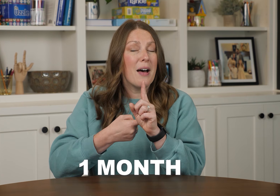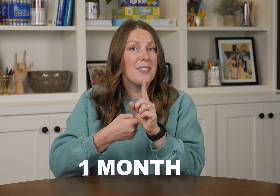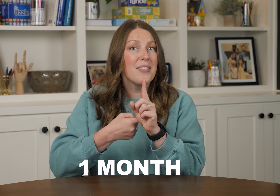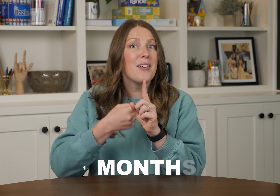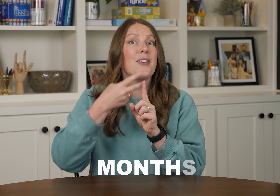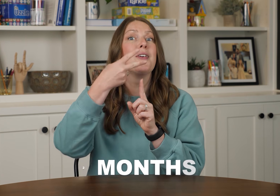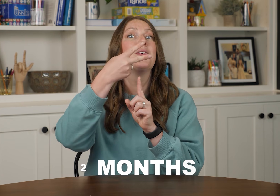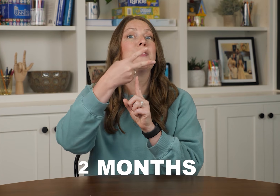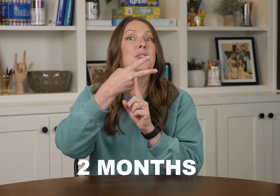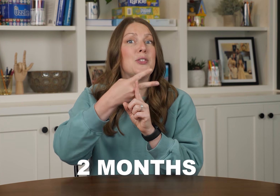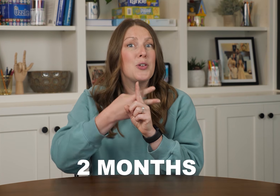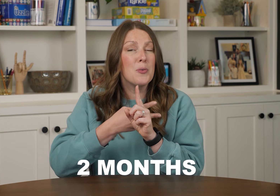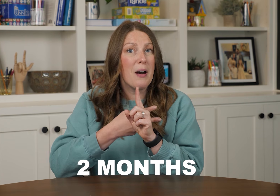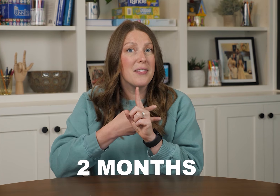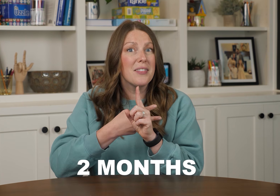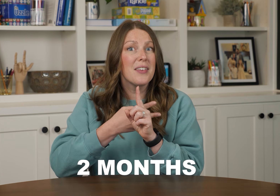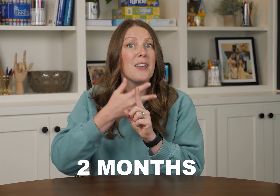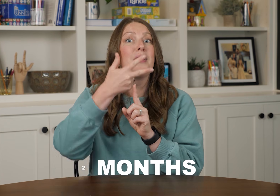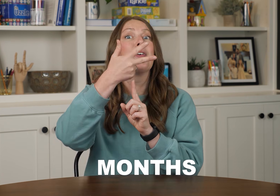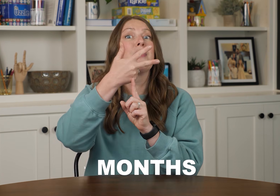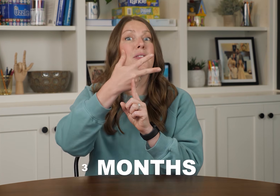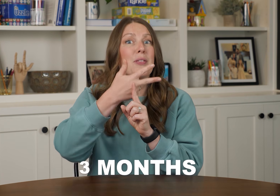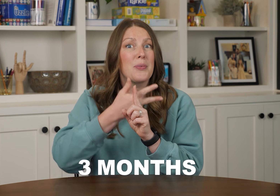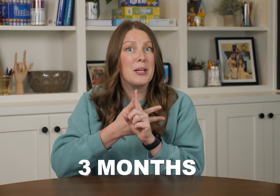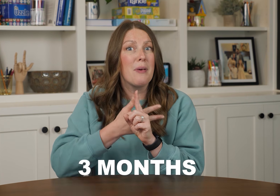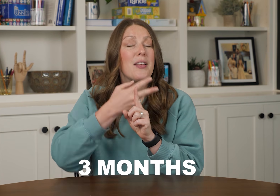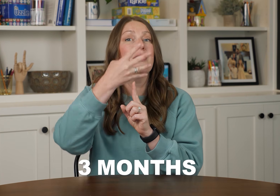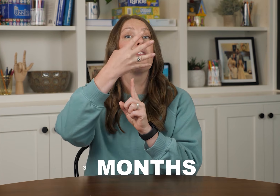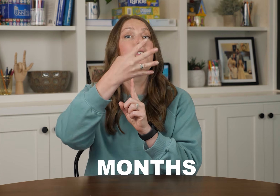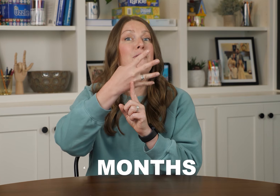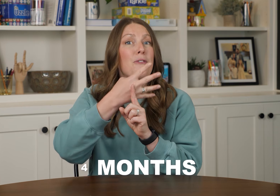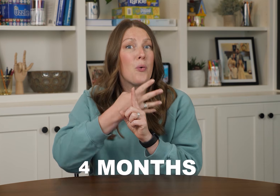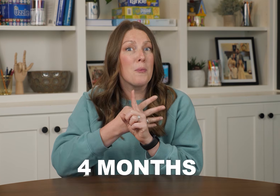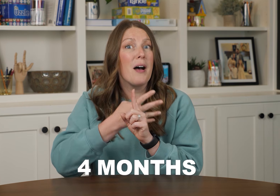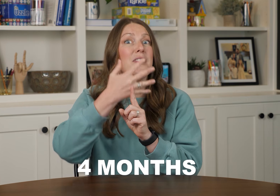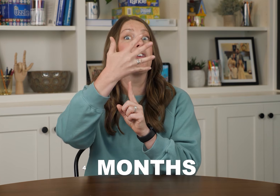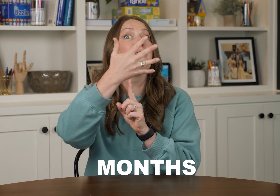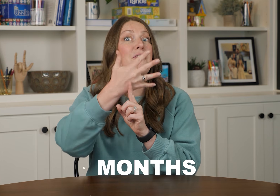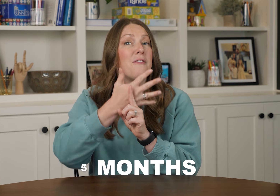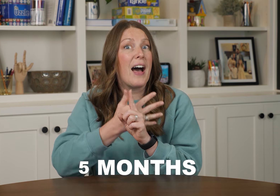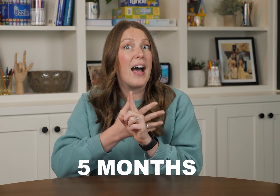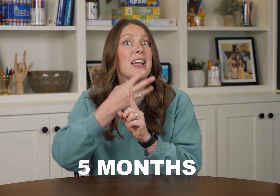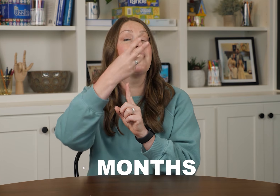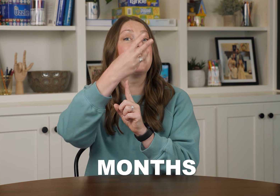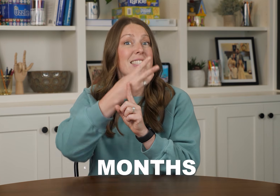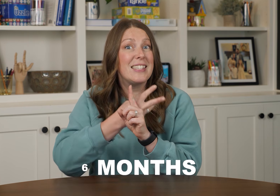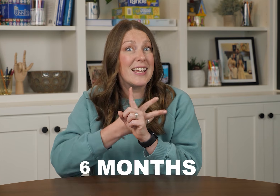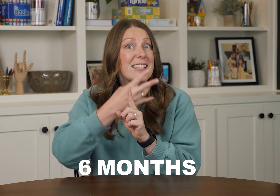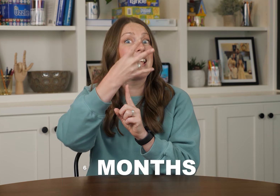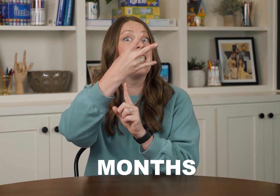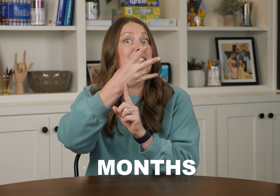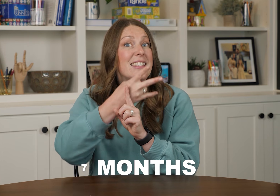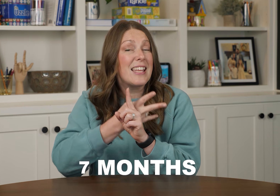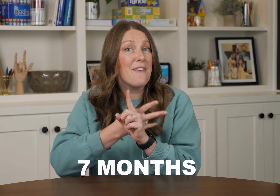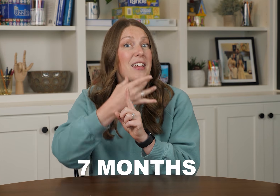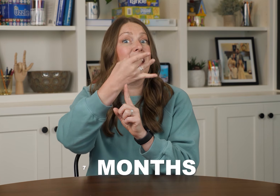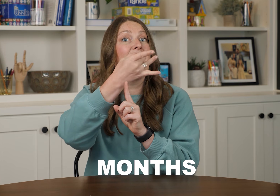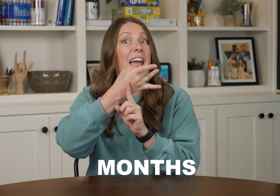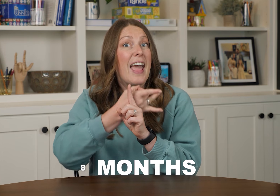month, 2 month, 3 month, 4 month, 5, 6, 7,